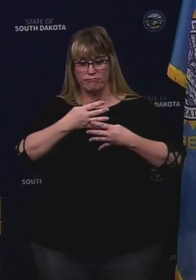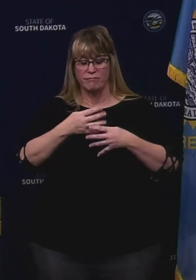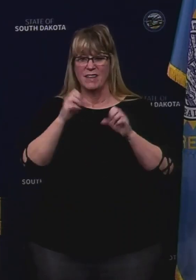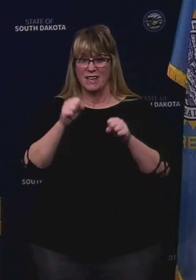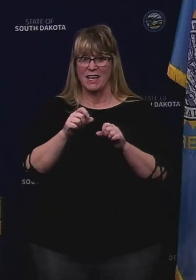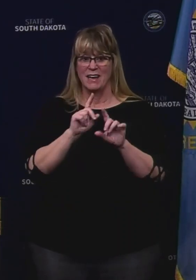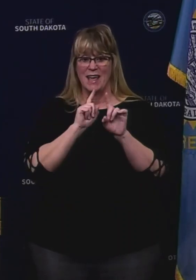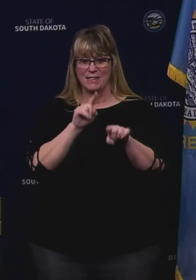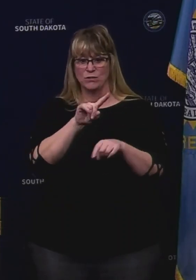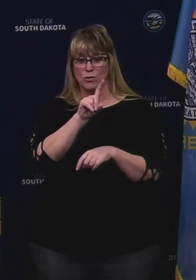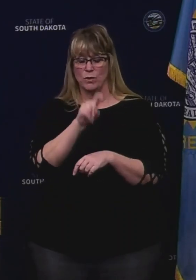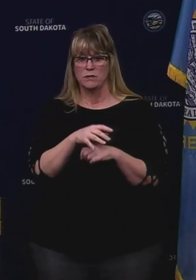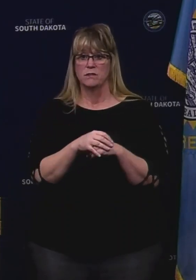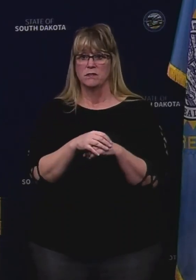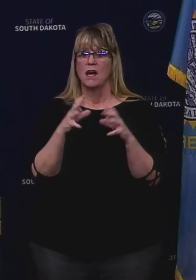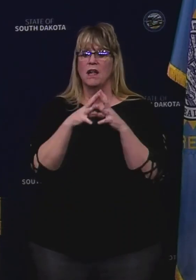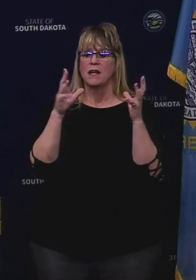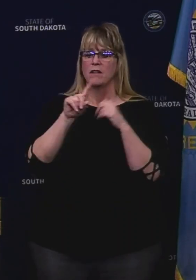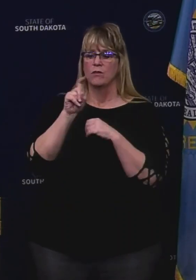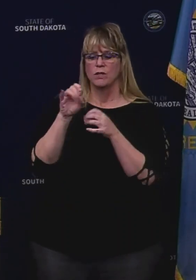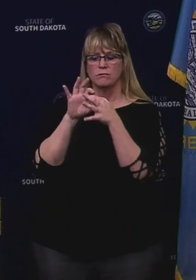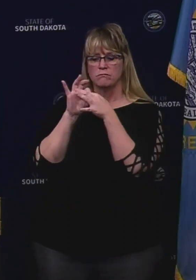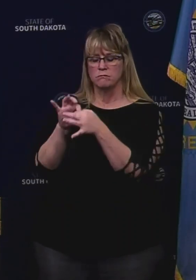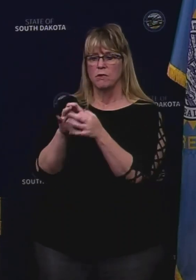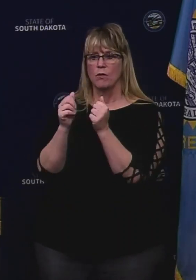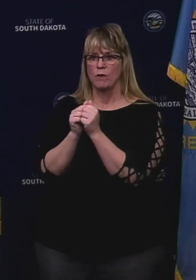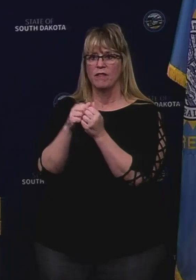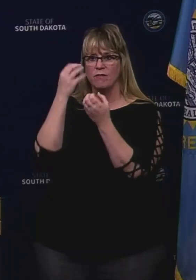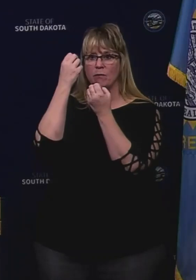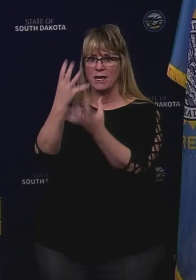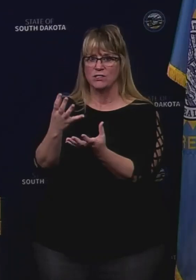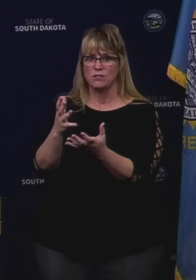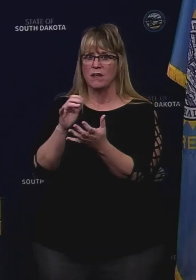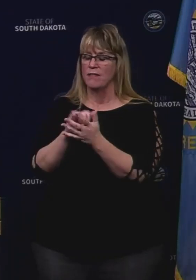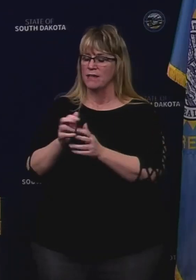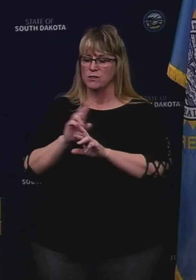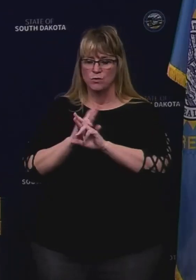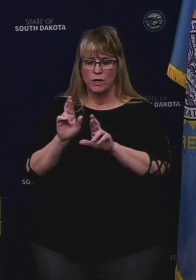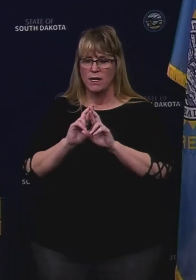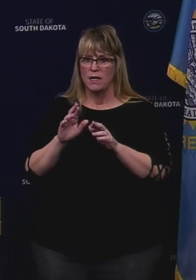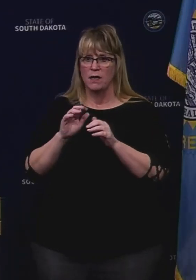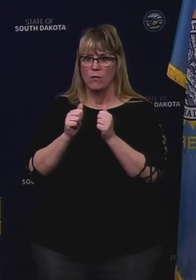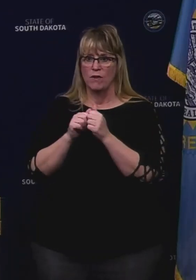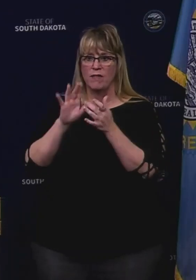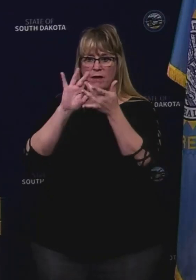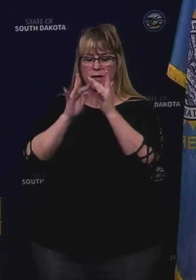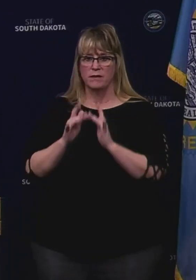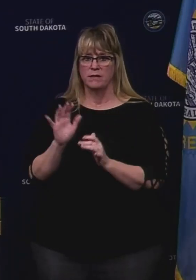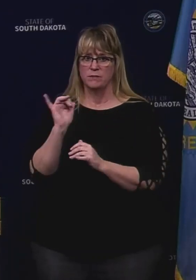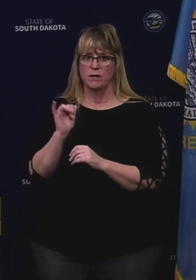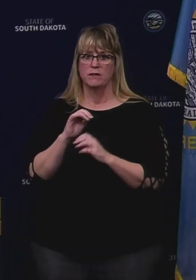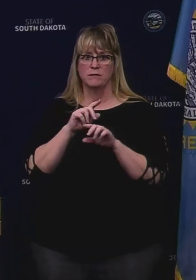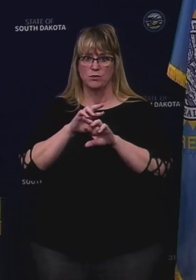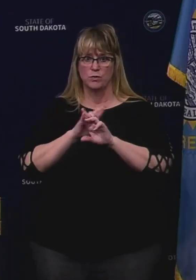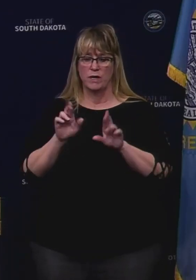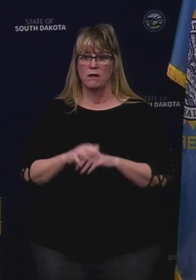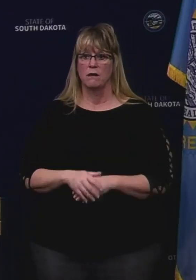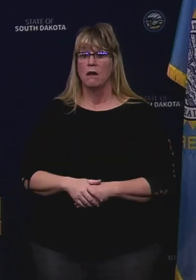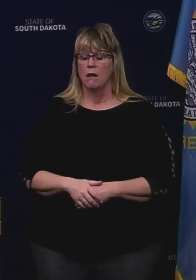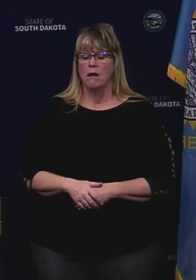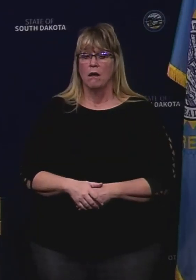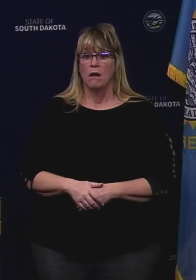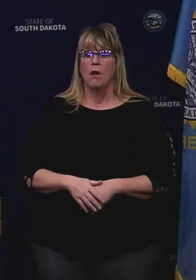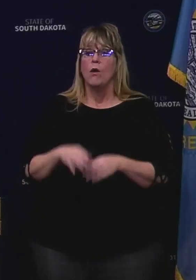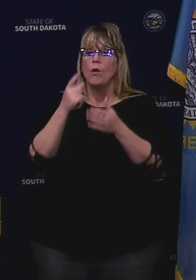And a lot of the questions had to do with information that is readily available on that website as well. We'll continue